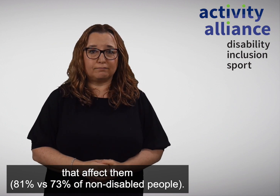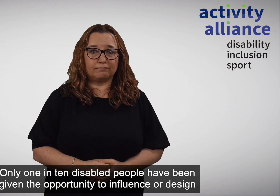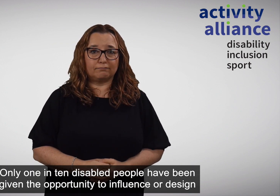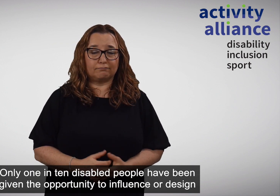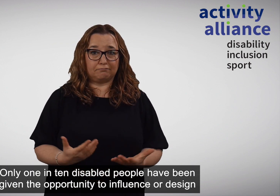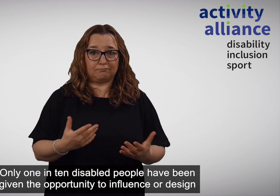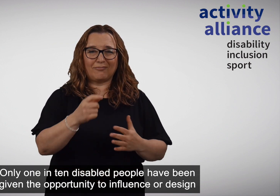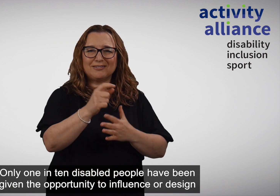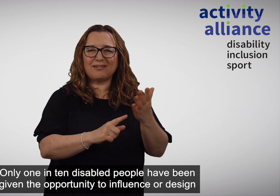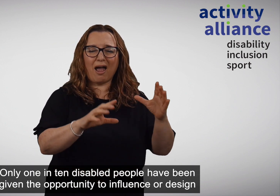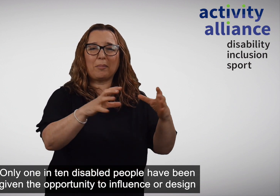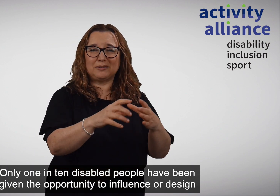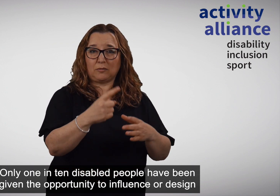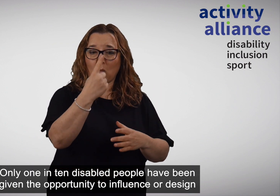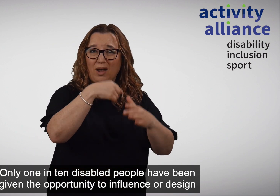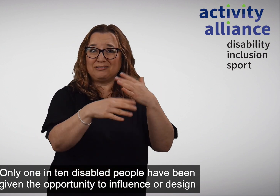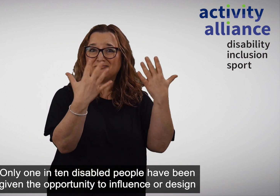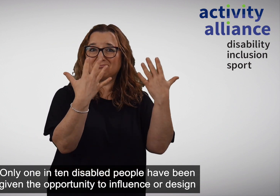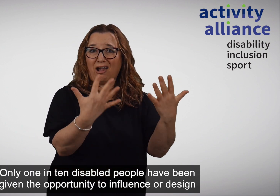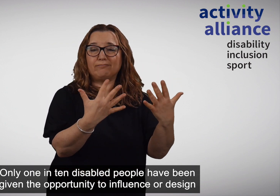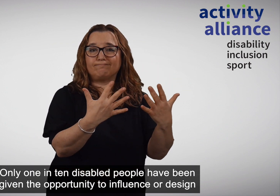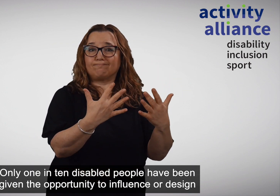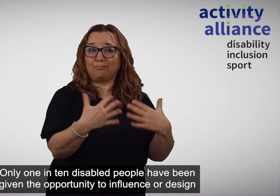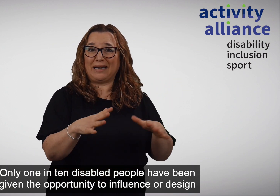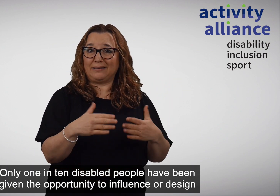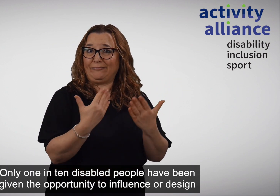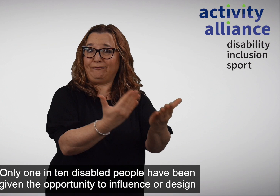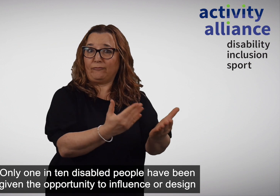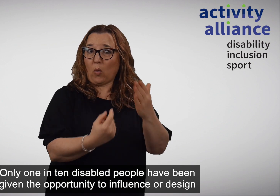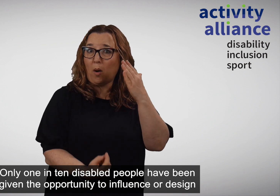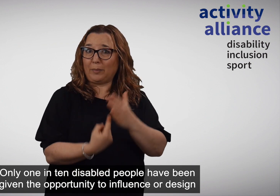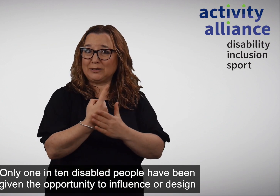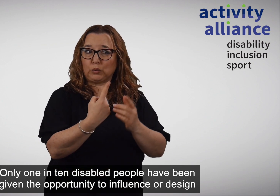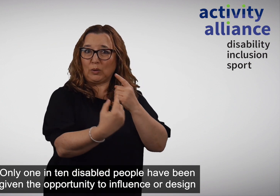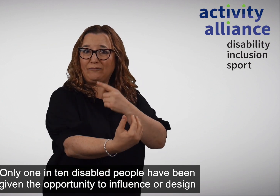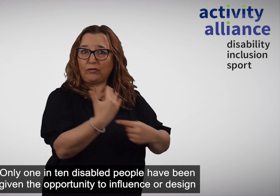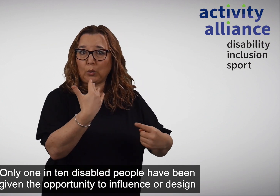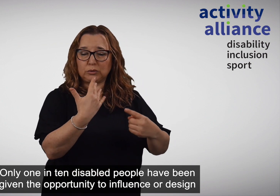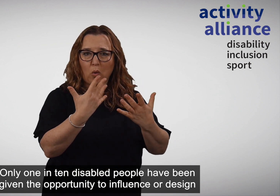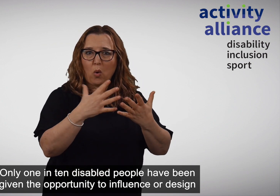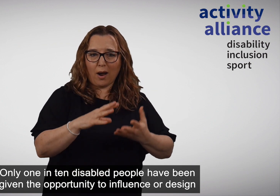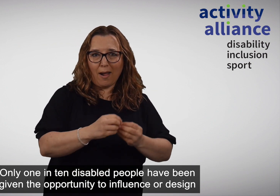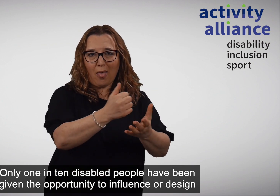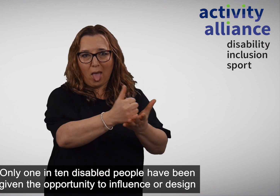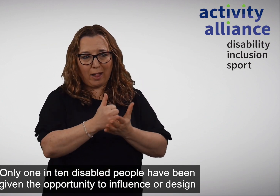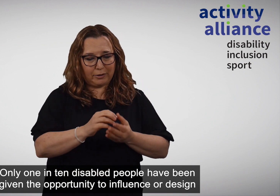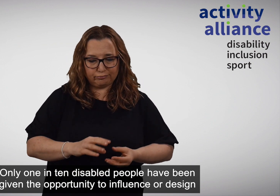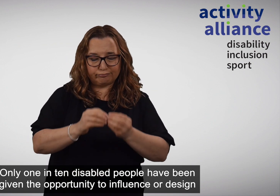Only 1 in 10 disabled people have been given the opportunity to influence or design the